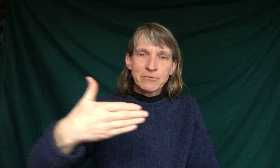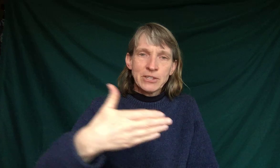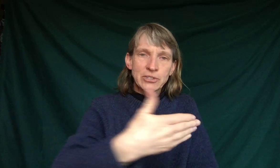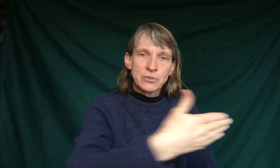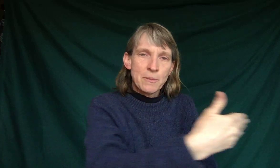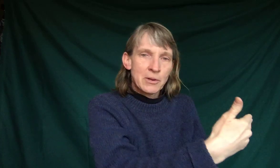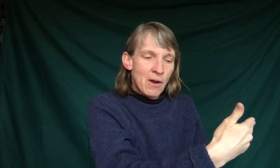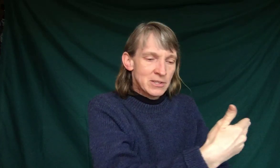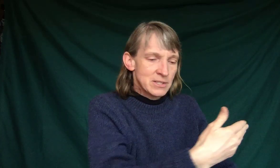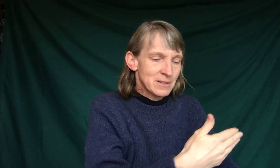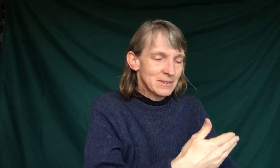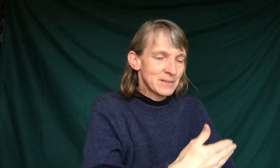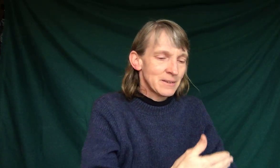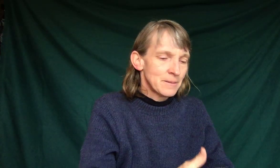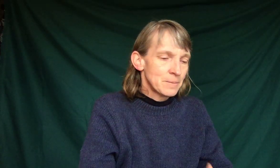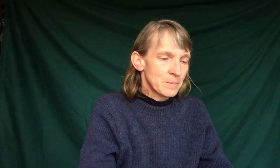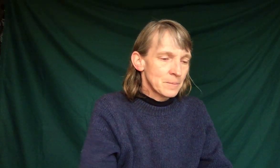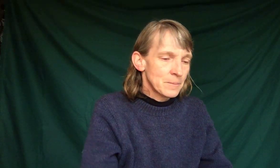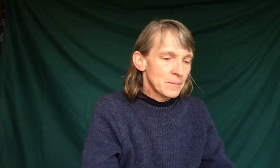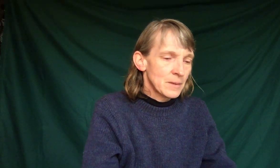fish, you swim it across.